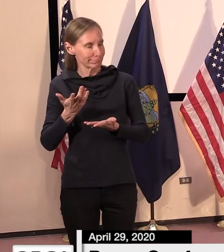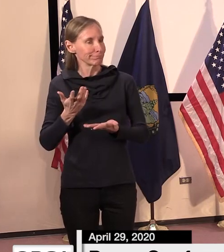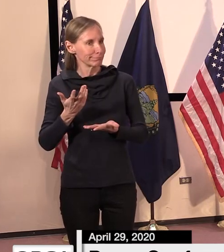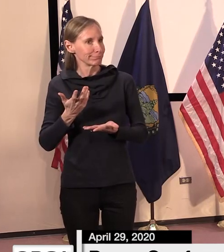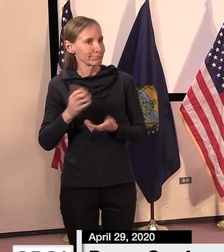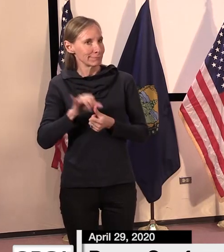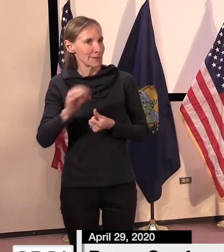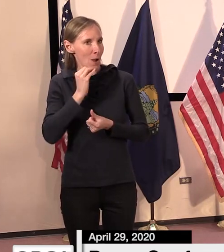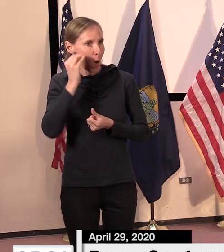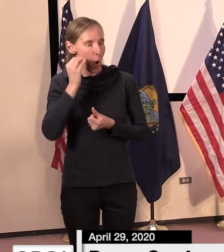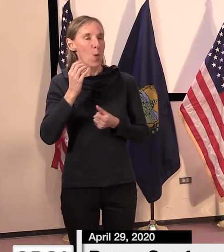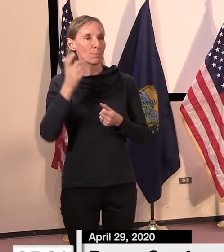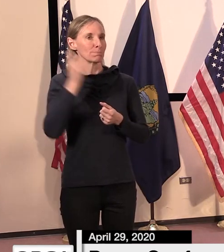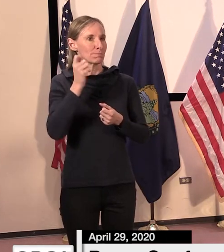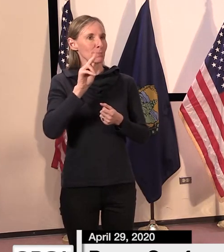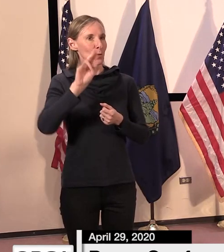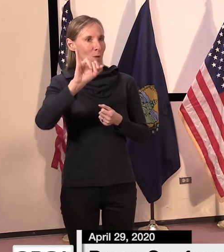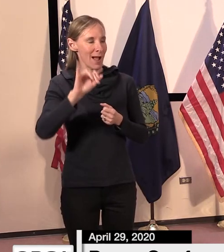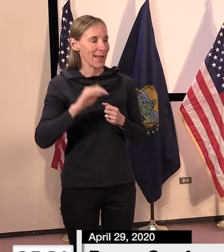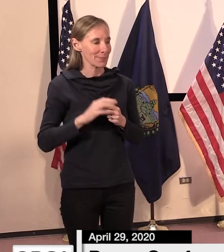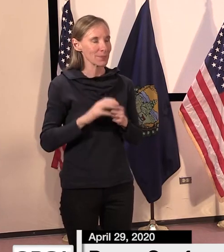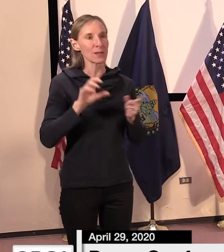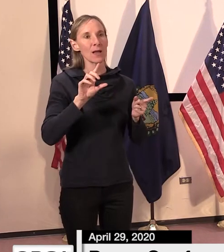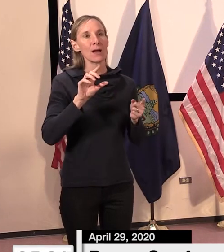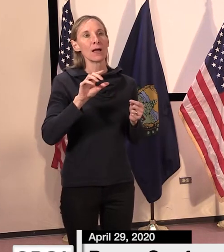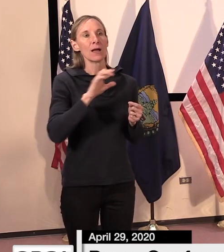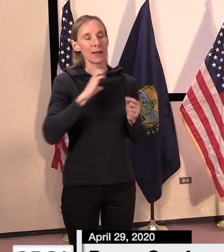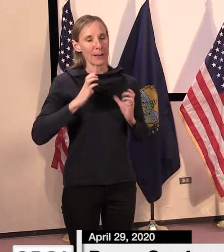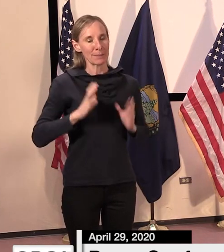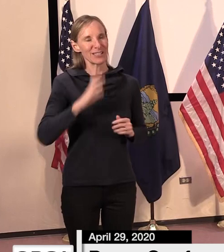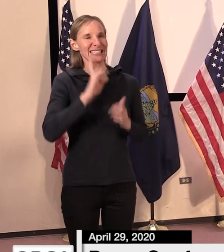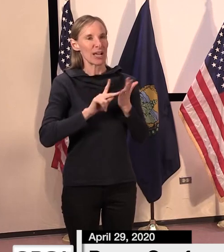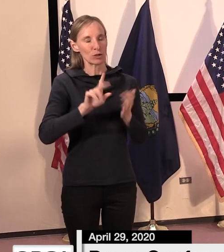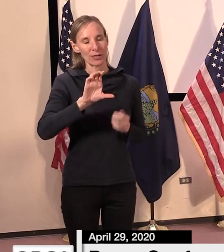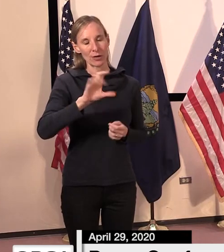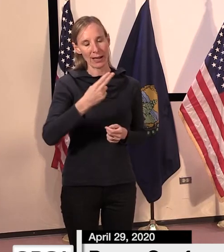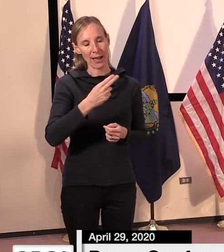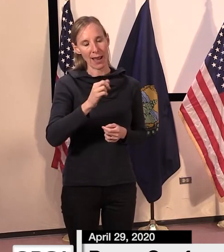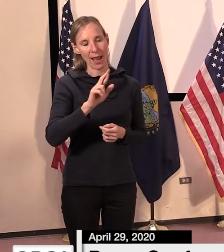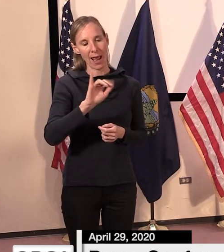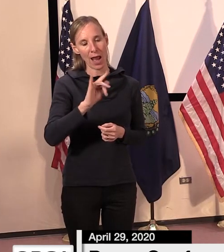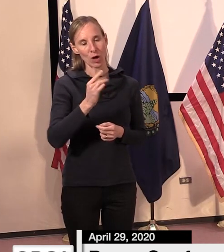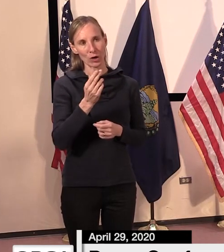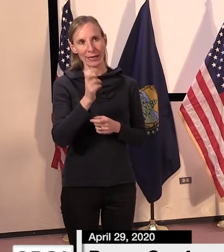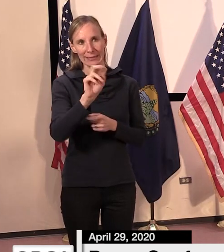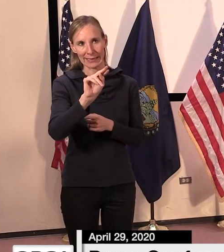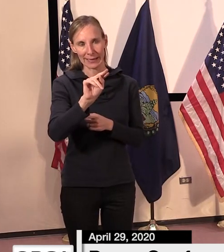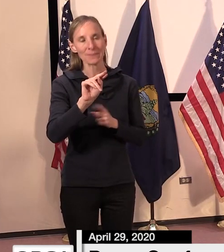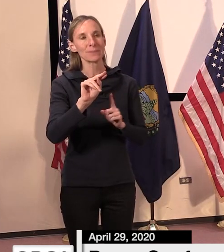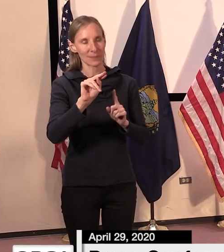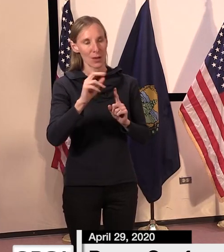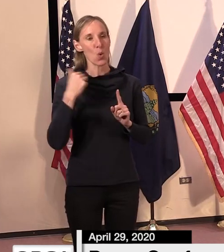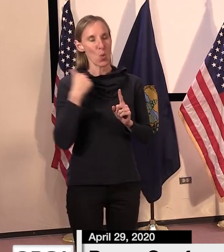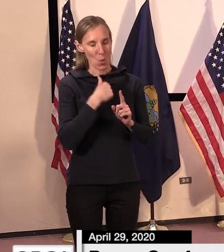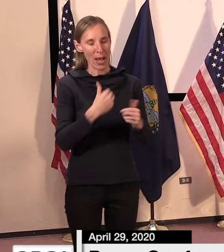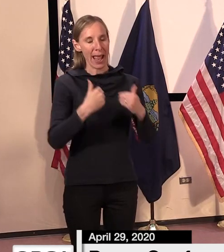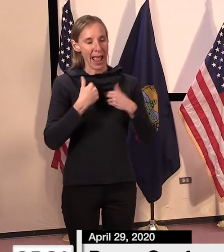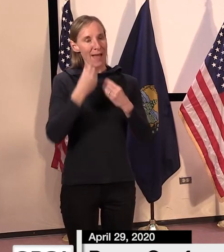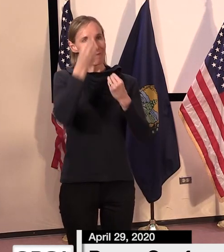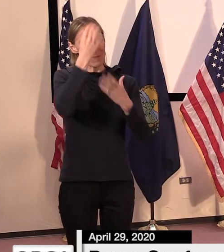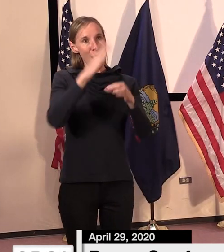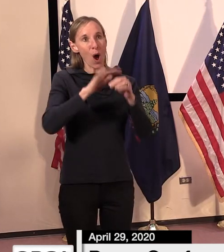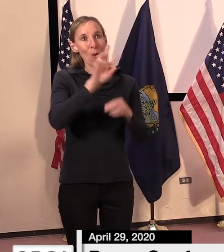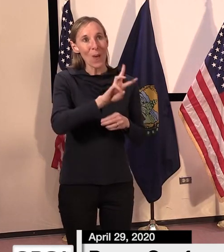Yes, great question and very timely. So the department is and does have information on its